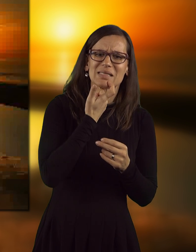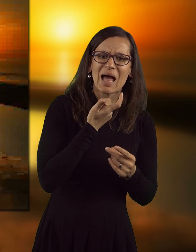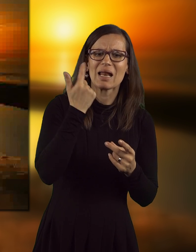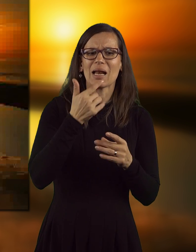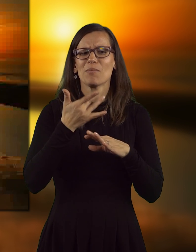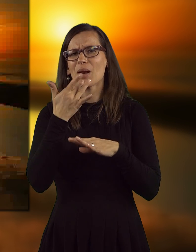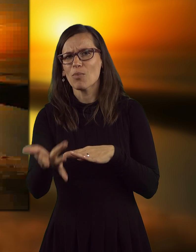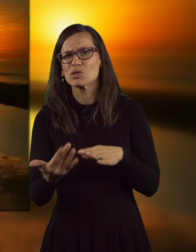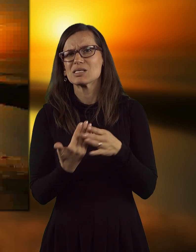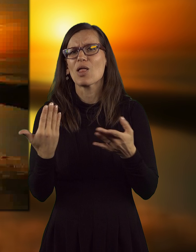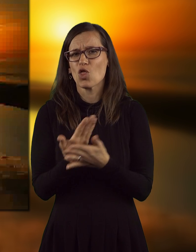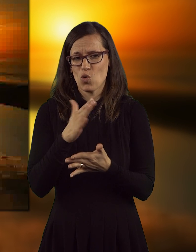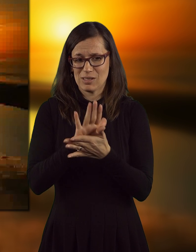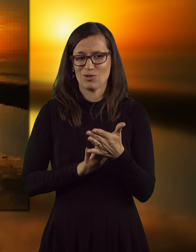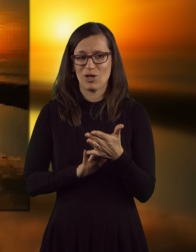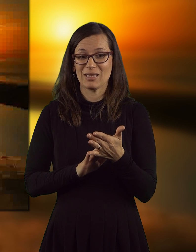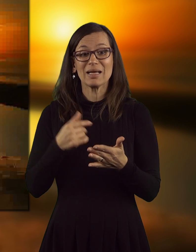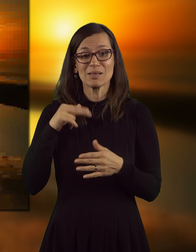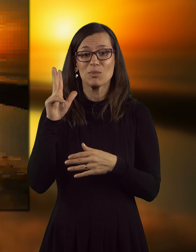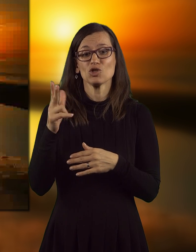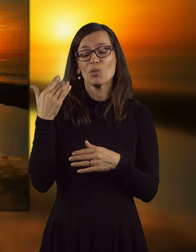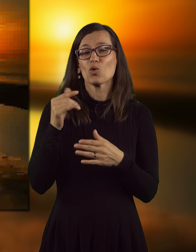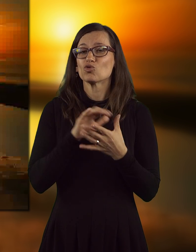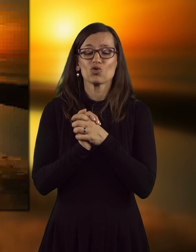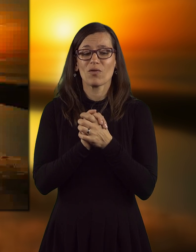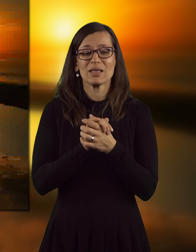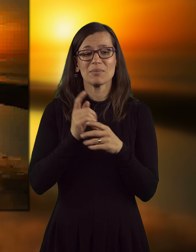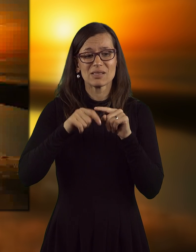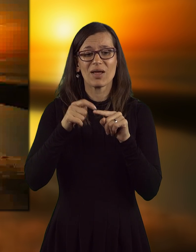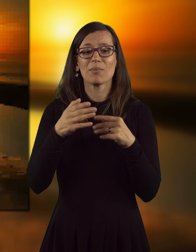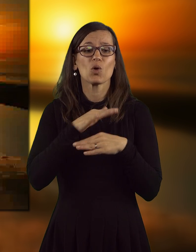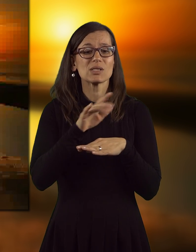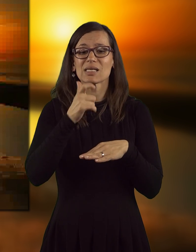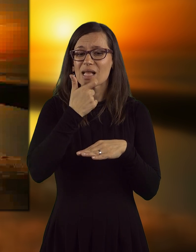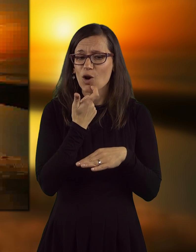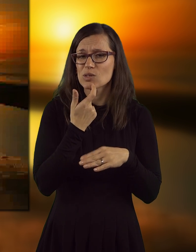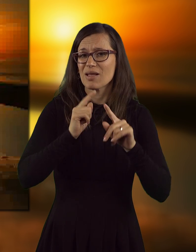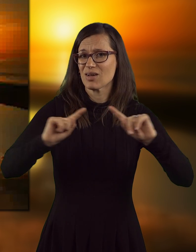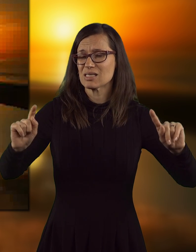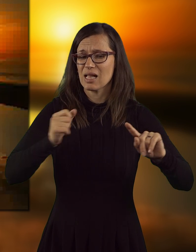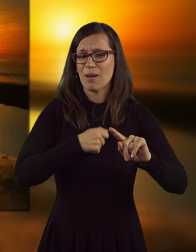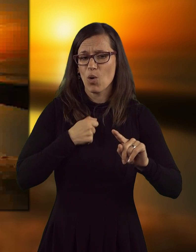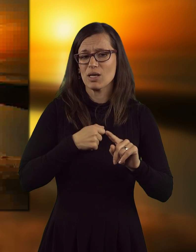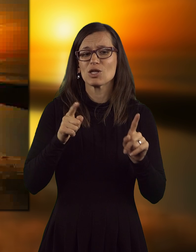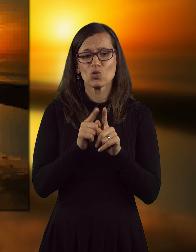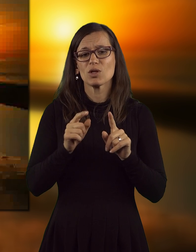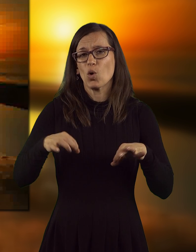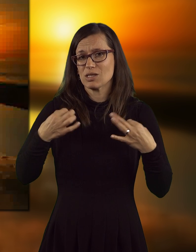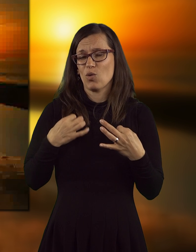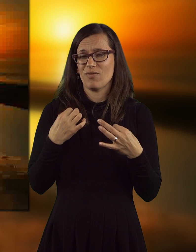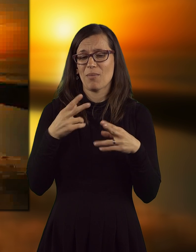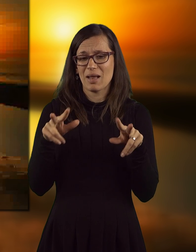too late to make a new start. I have seen wonderful things happen at all ages with any kind of disease, including